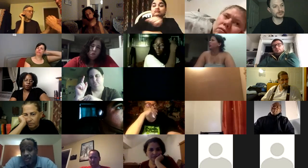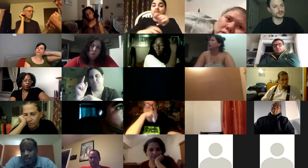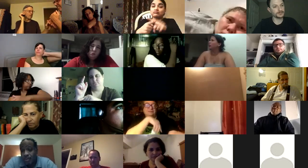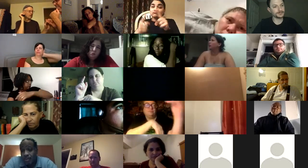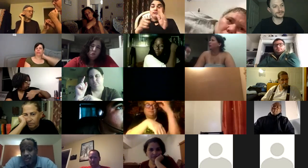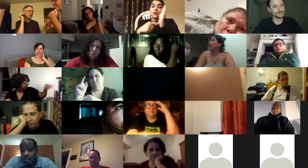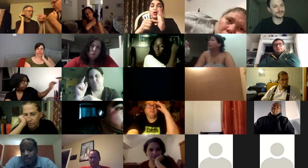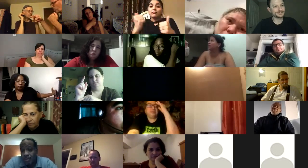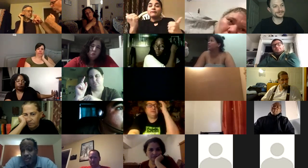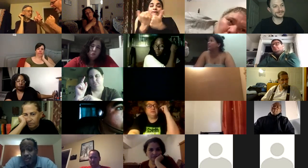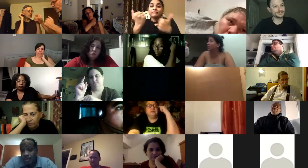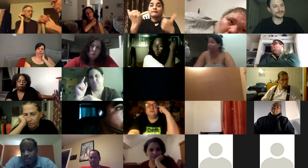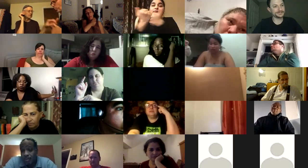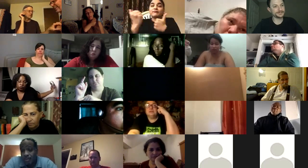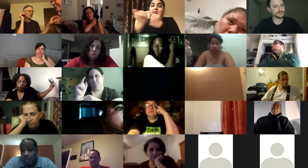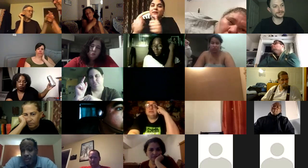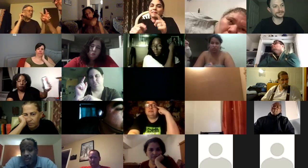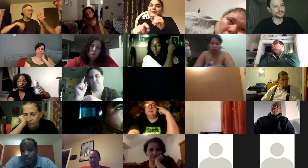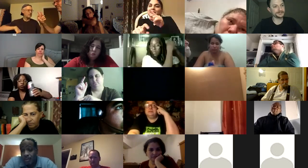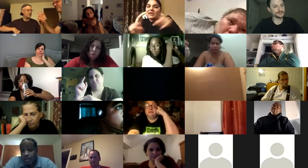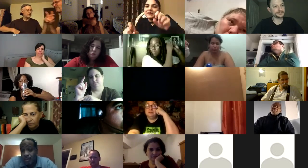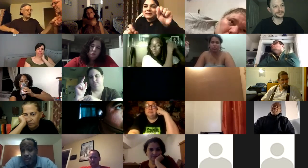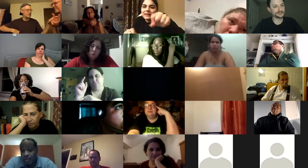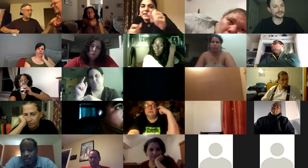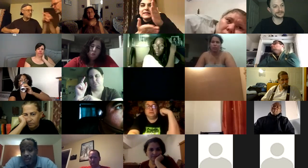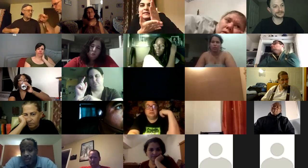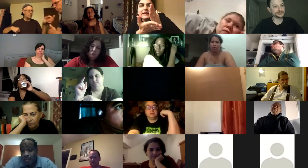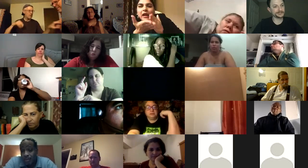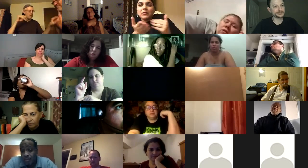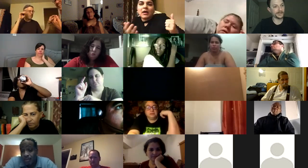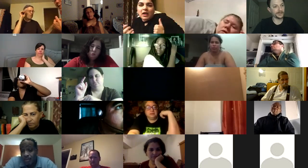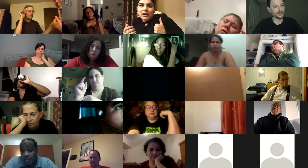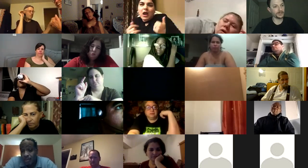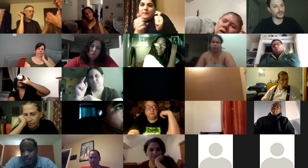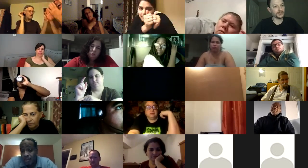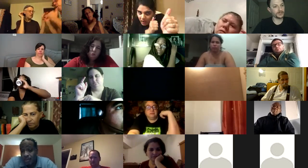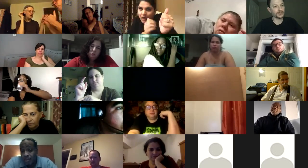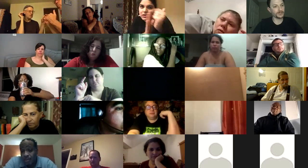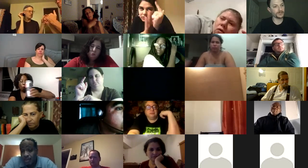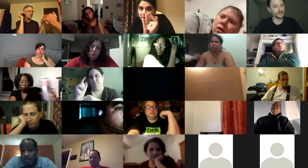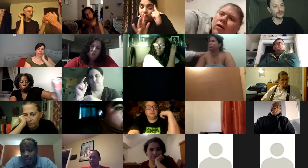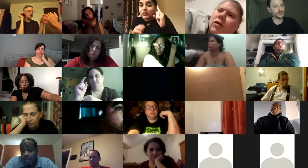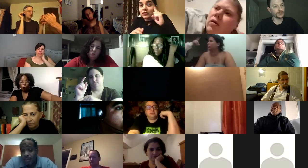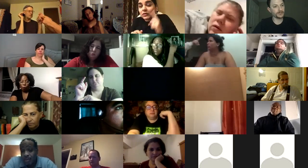And I hope Canada is also educating how people can advocate and how people can support one another. I know